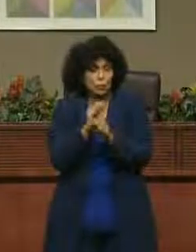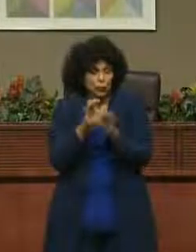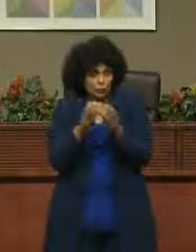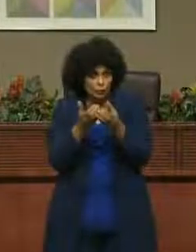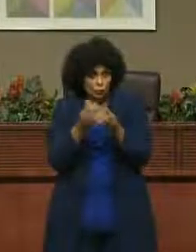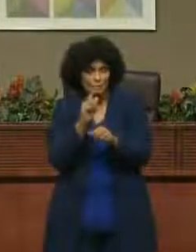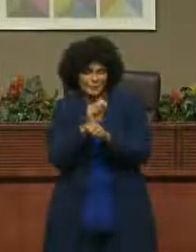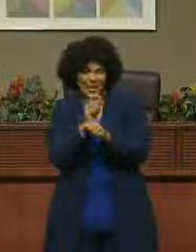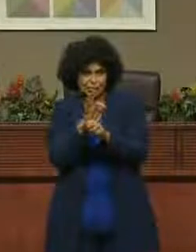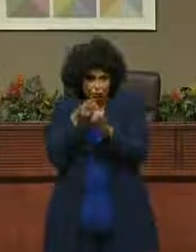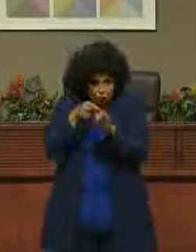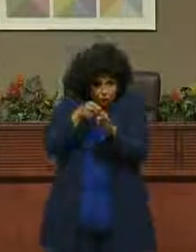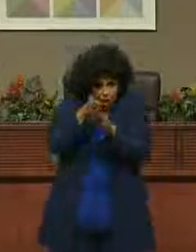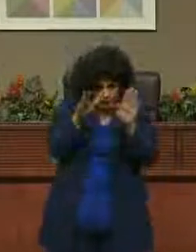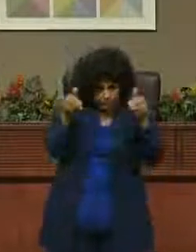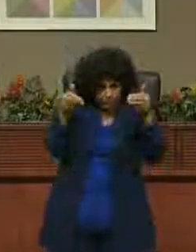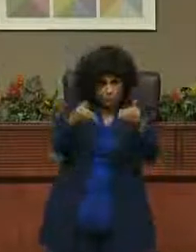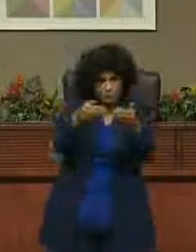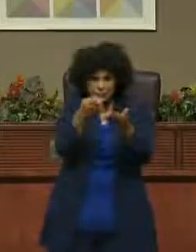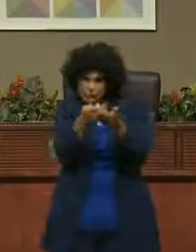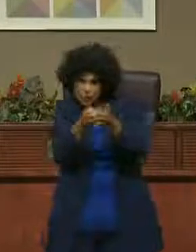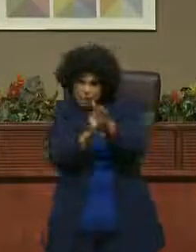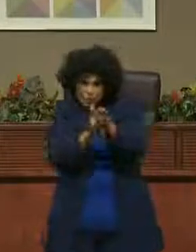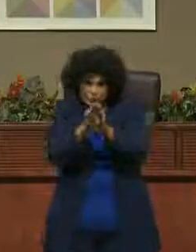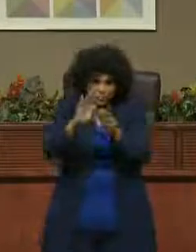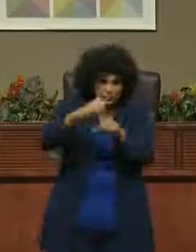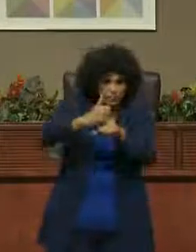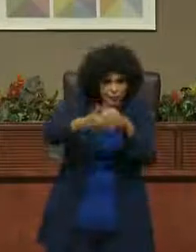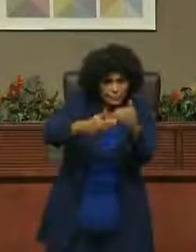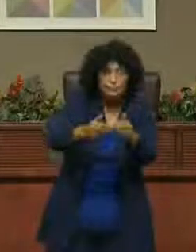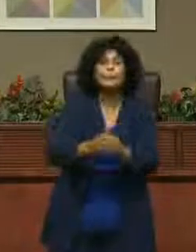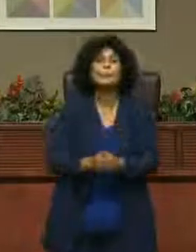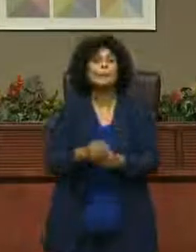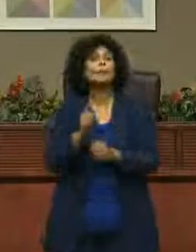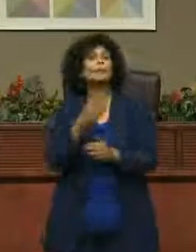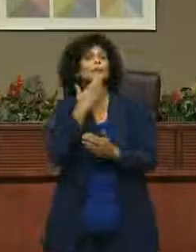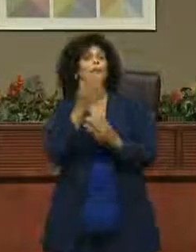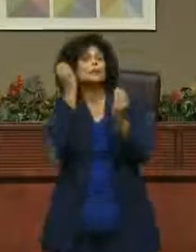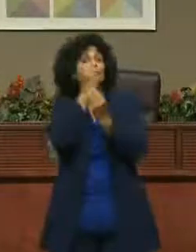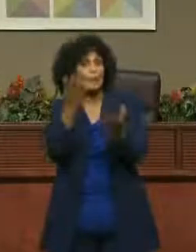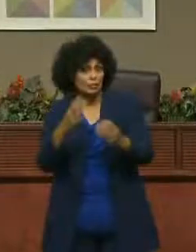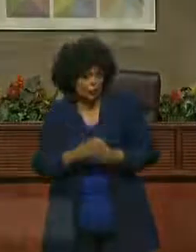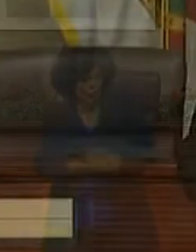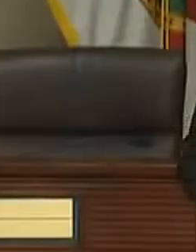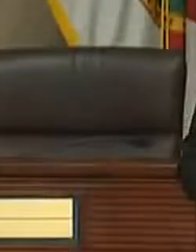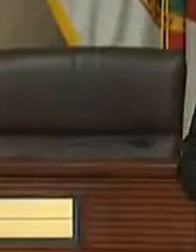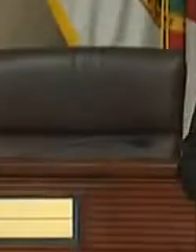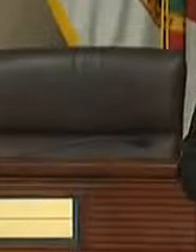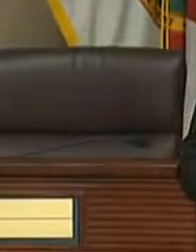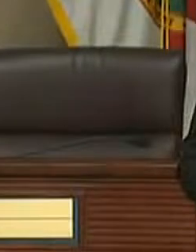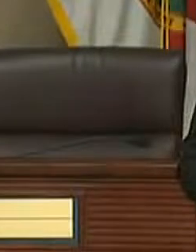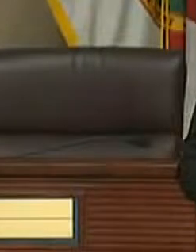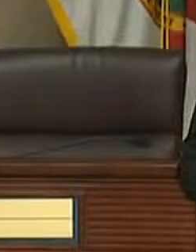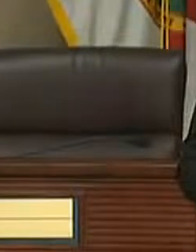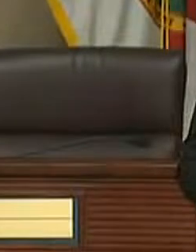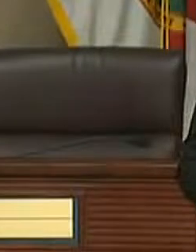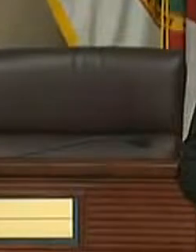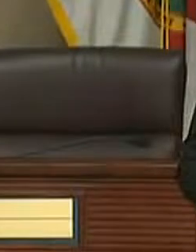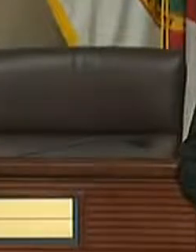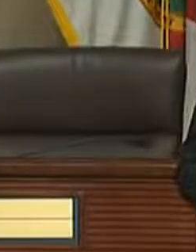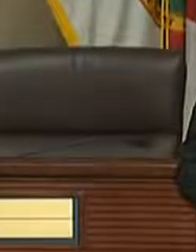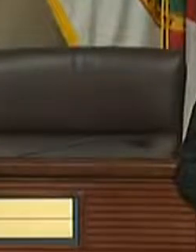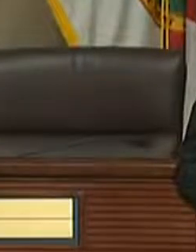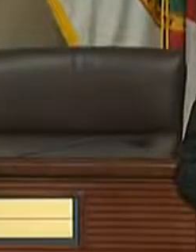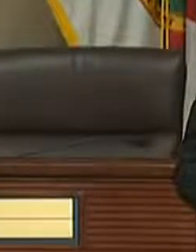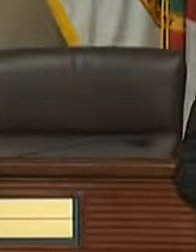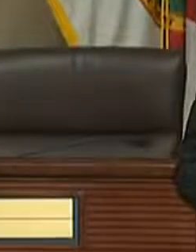today, the NBA and Major League Soccer made announcements that they will be resuming their